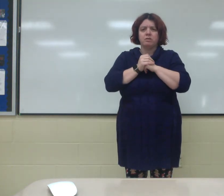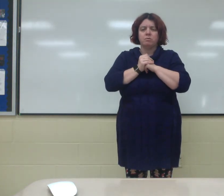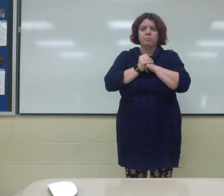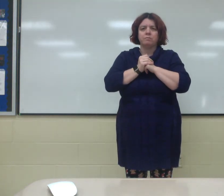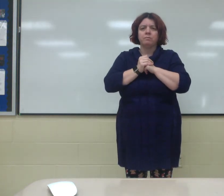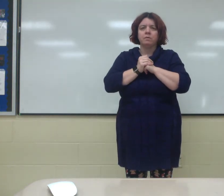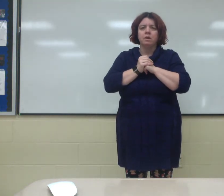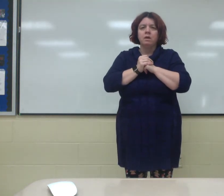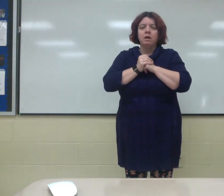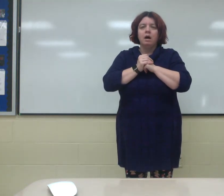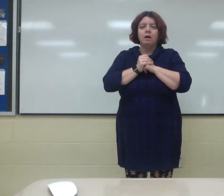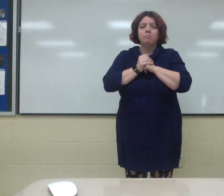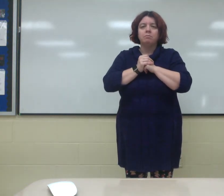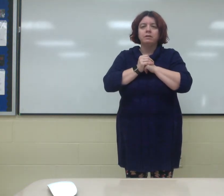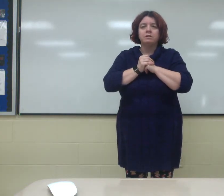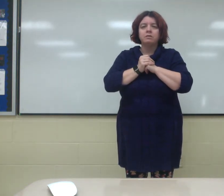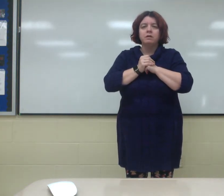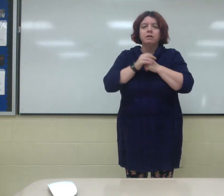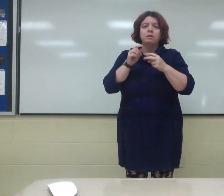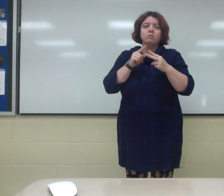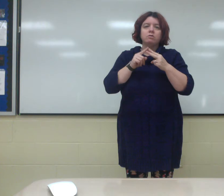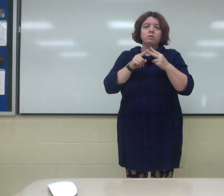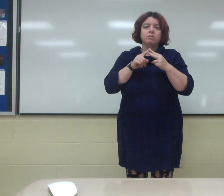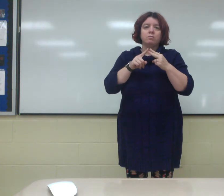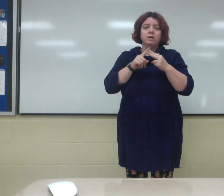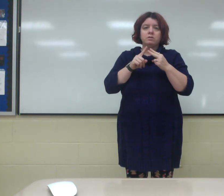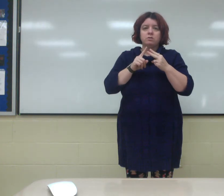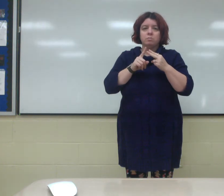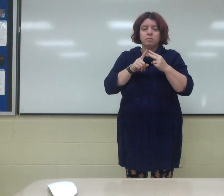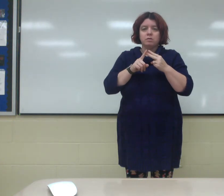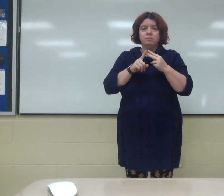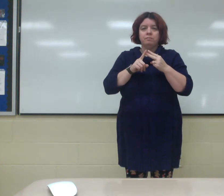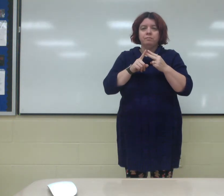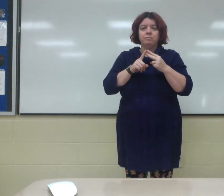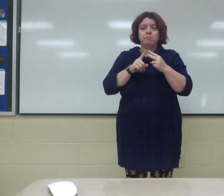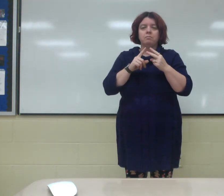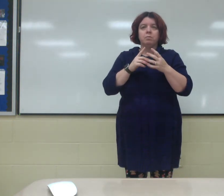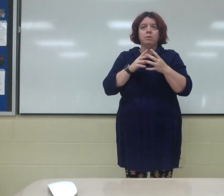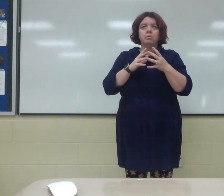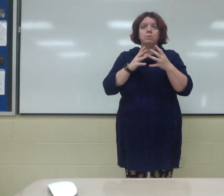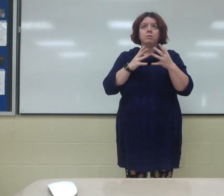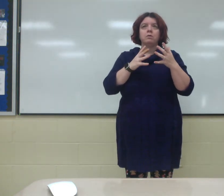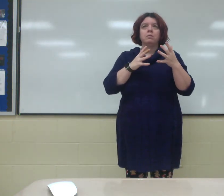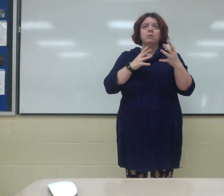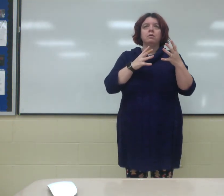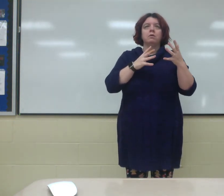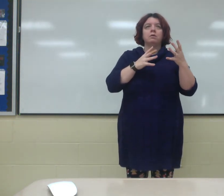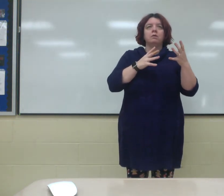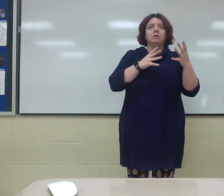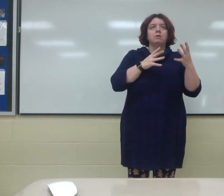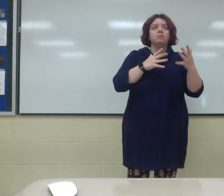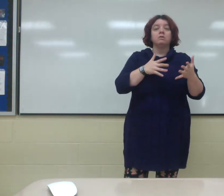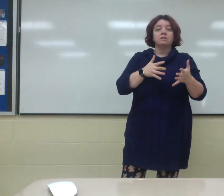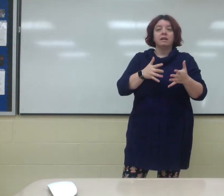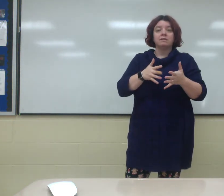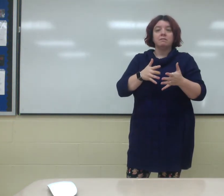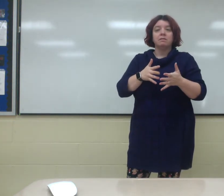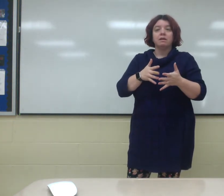room. Blizzard, there are two different ways to do blizzard. Both do the exact same thing.